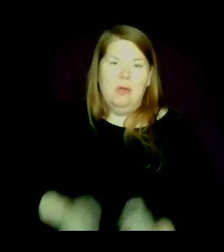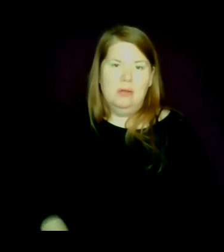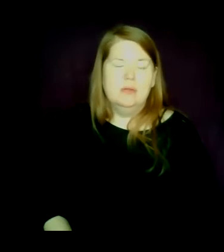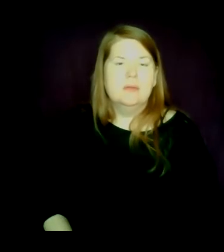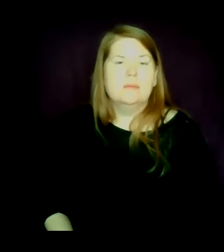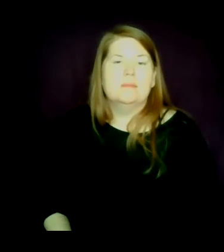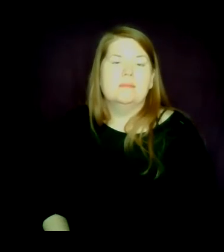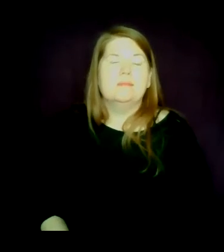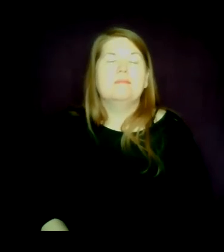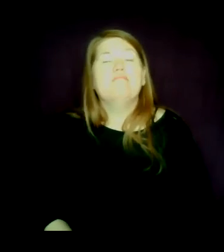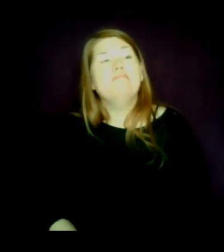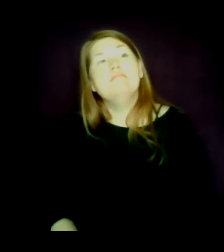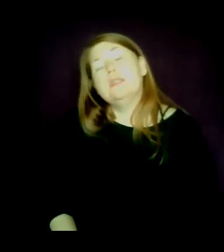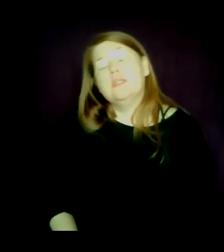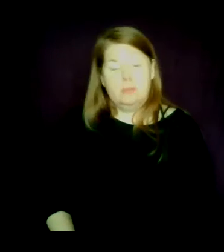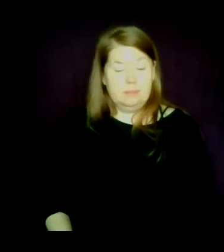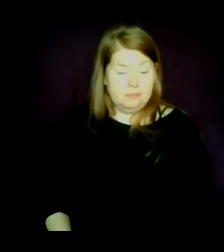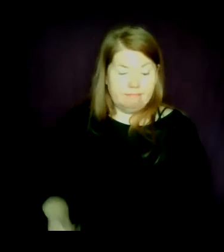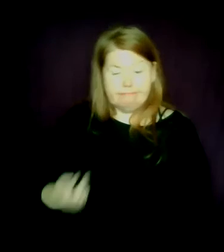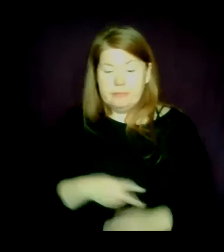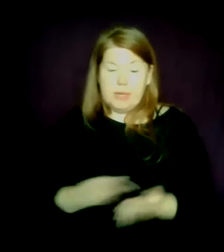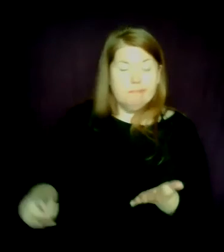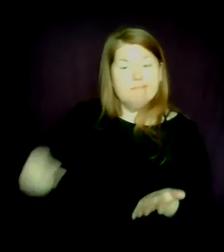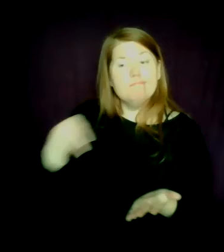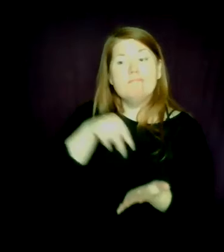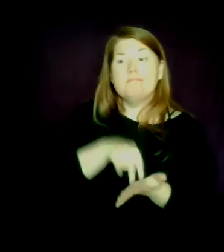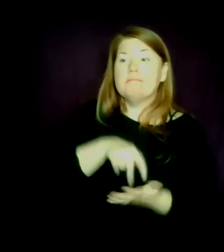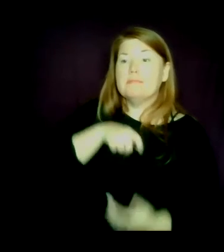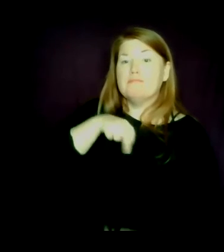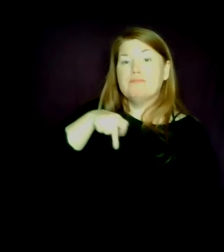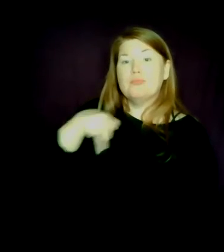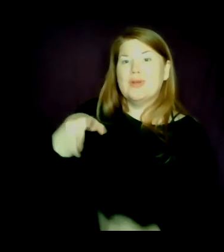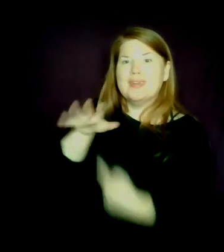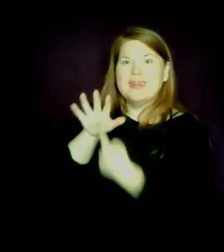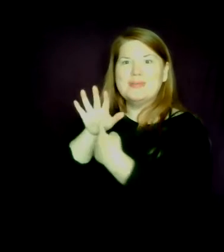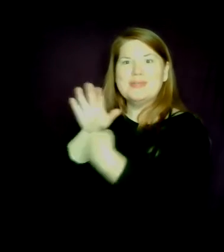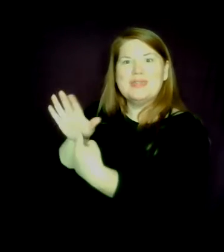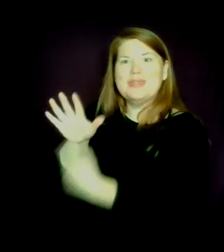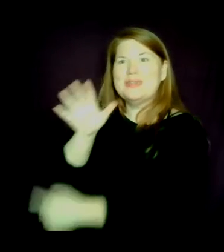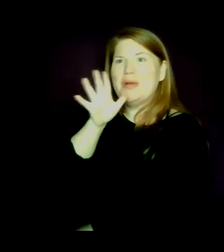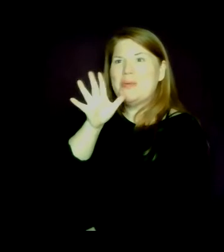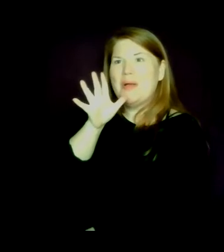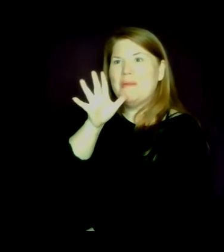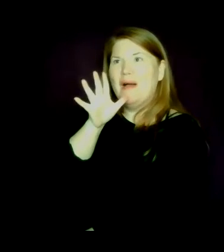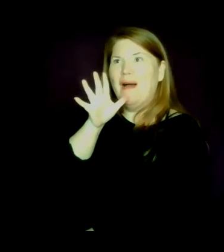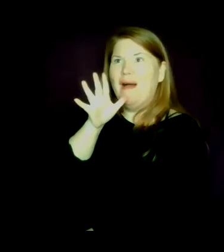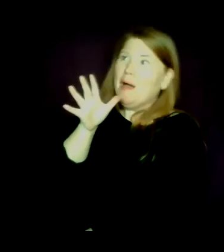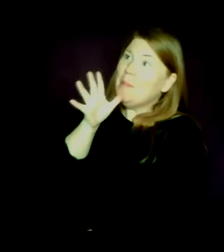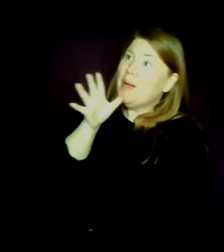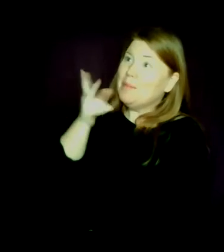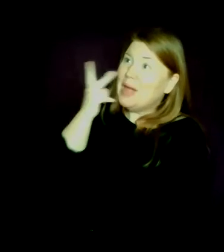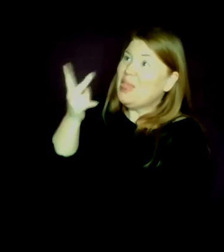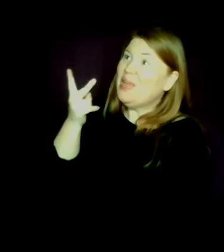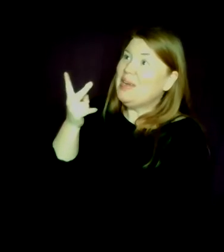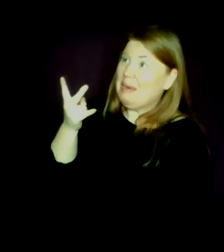I walk over to Mama and show her what I've done. These are my customers, I say.